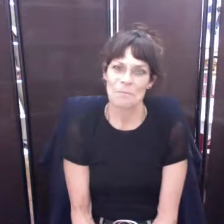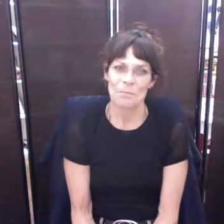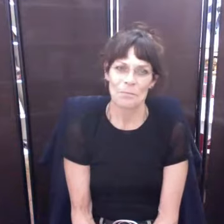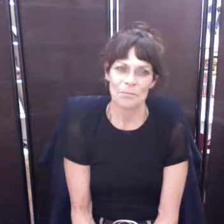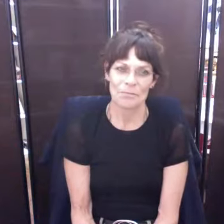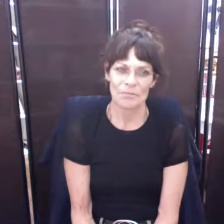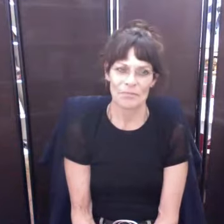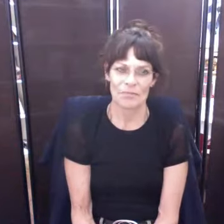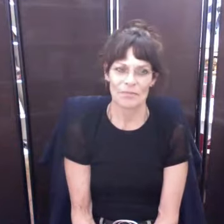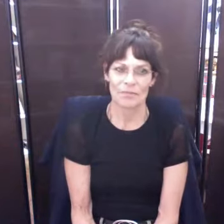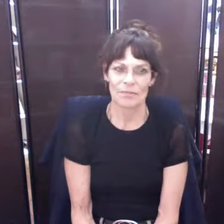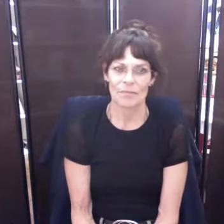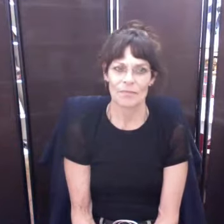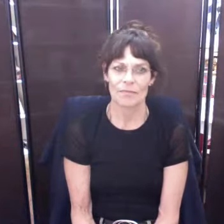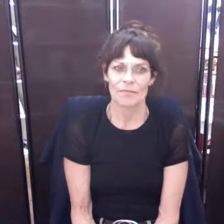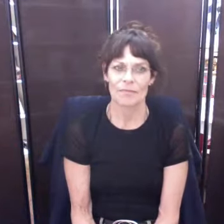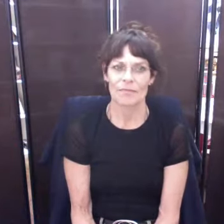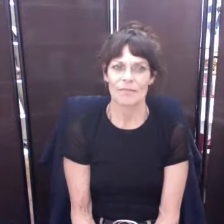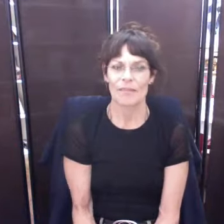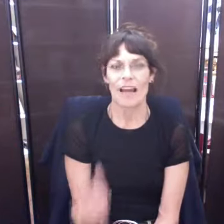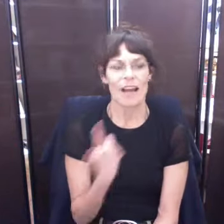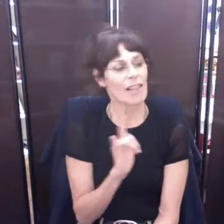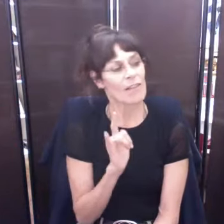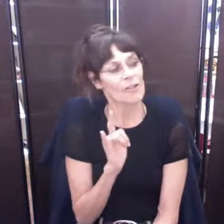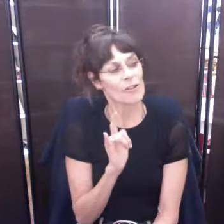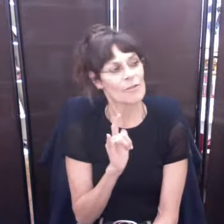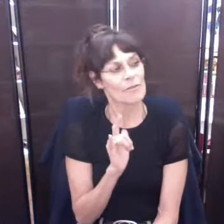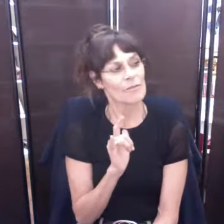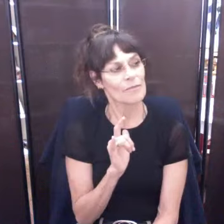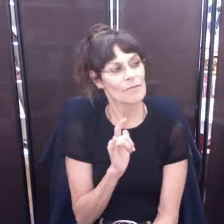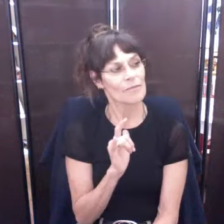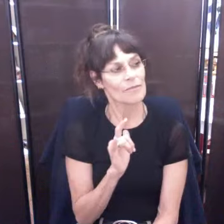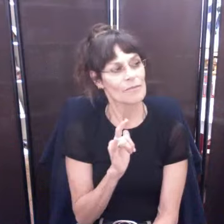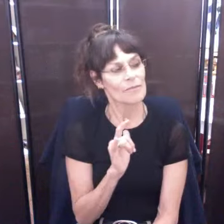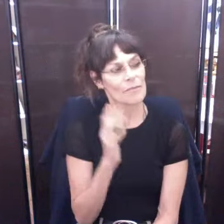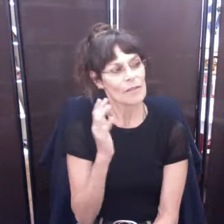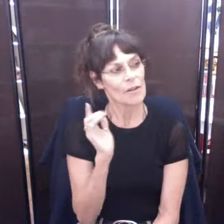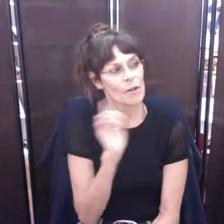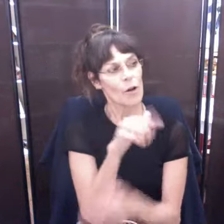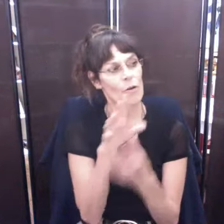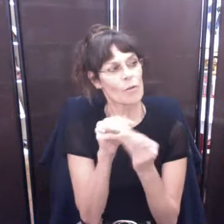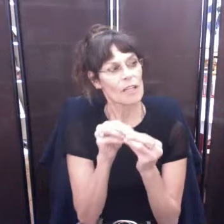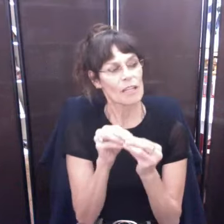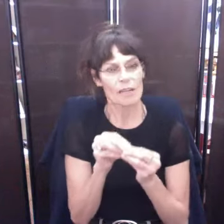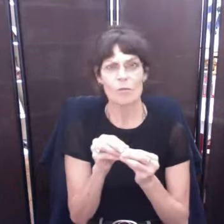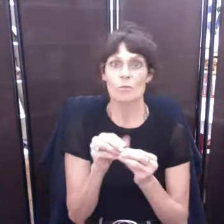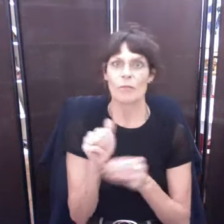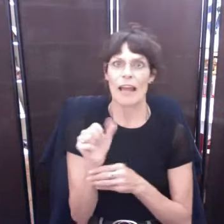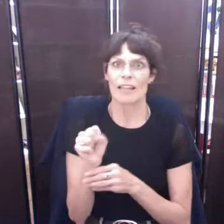So my girls are leaving. I love you. I hope this gets your ass to meetings. Oh, sorry for swearing. I love